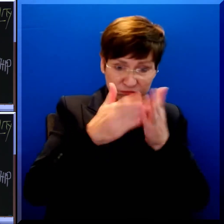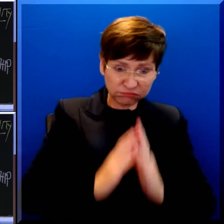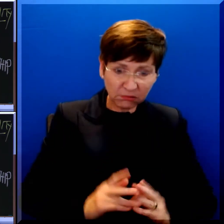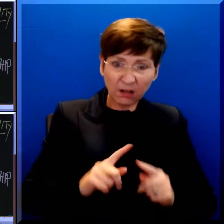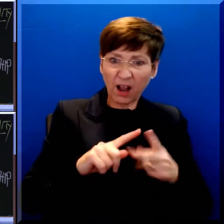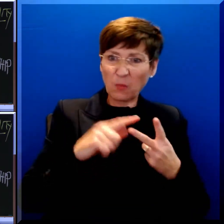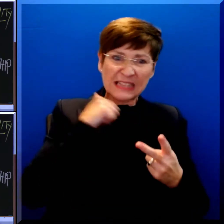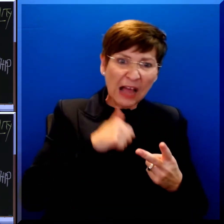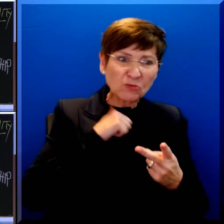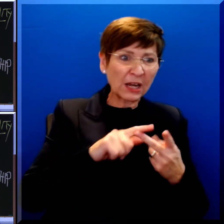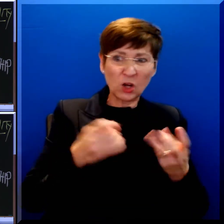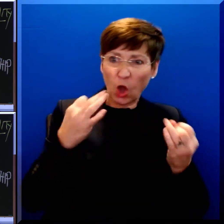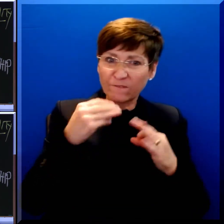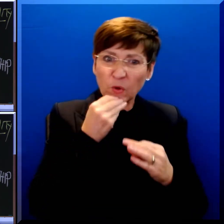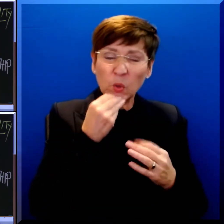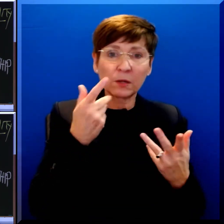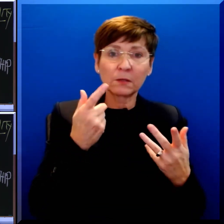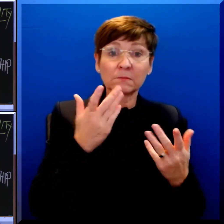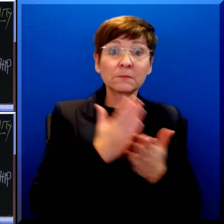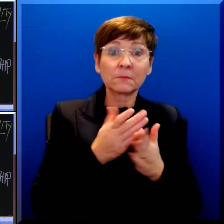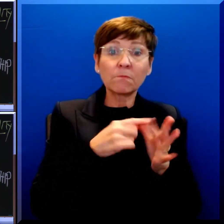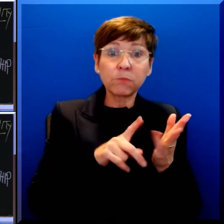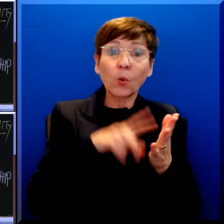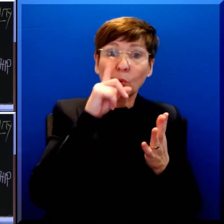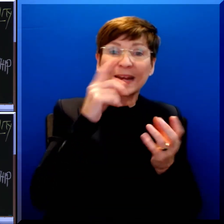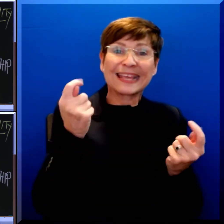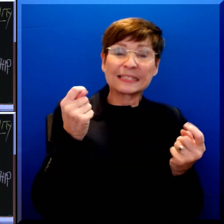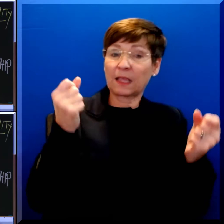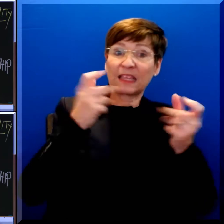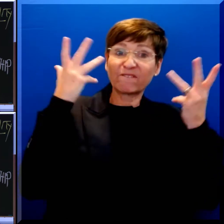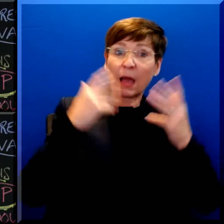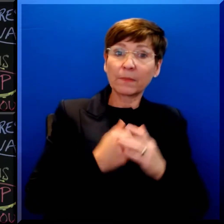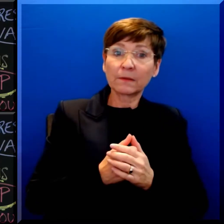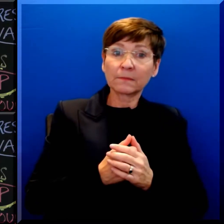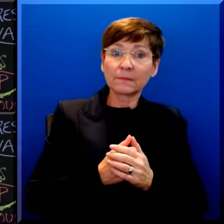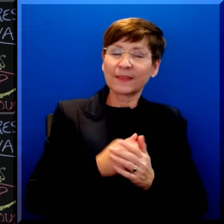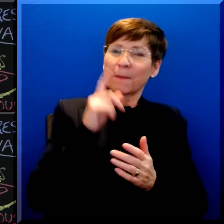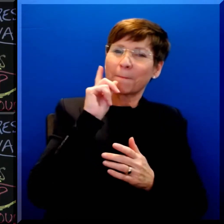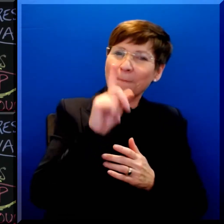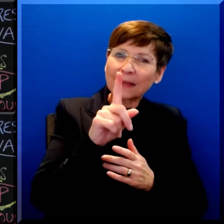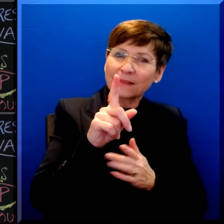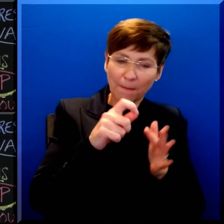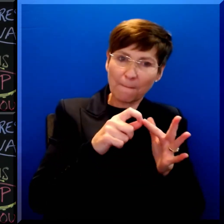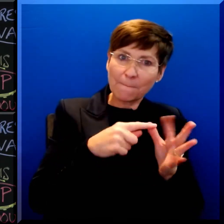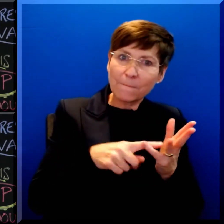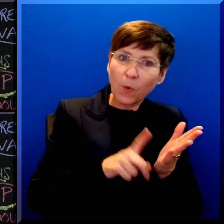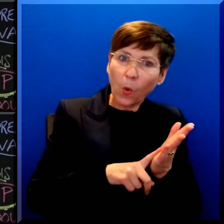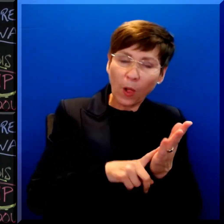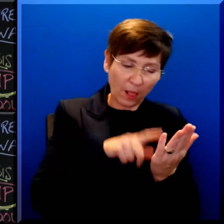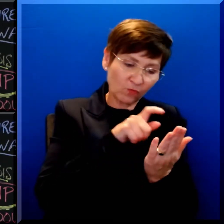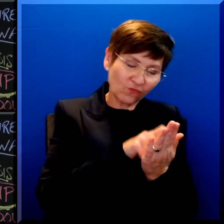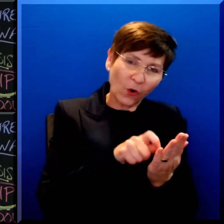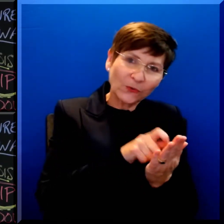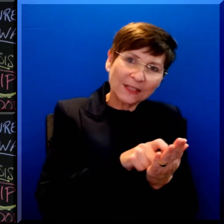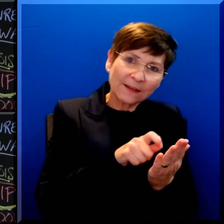had a reason to go back or give up, it was the Apostle Paul. And yet somehow the same man, from the perspective of eternity, he